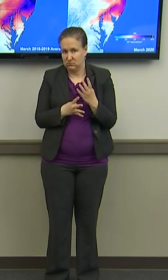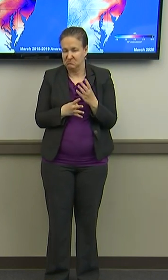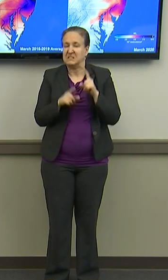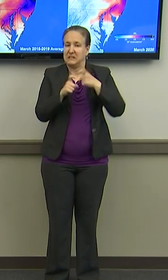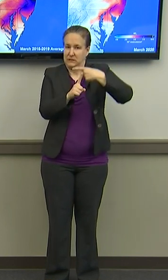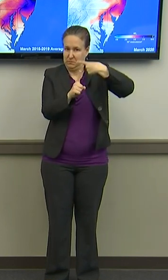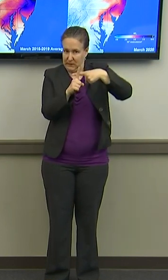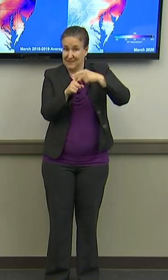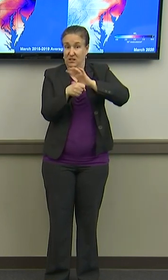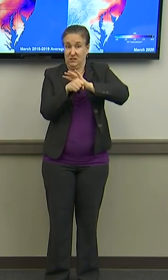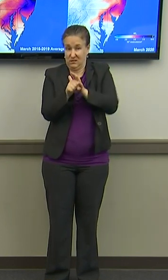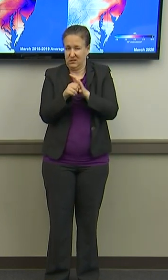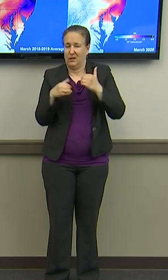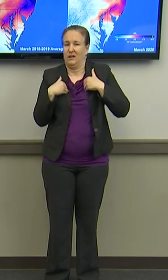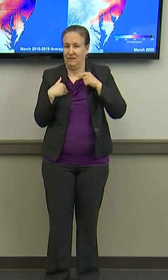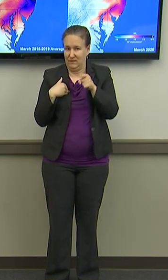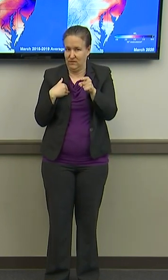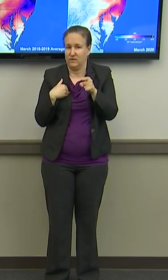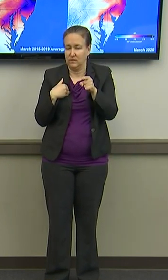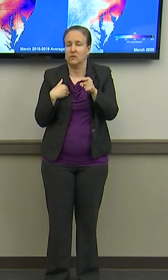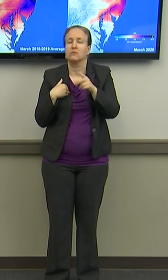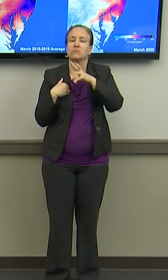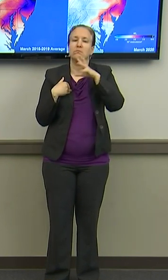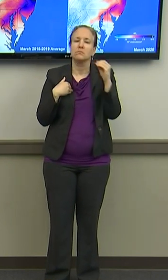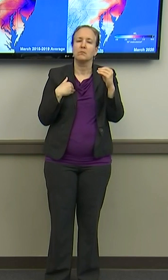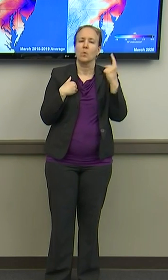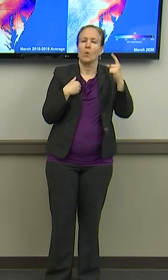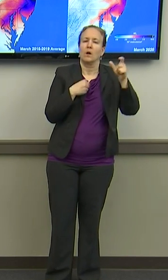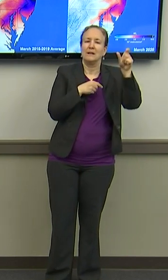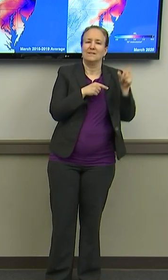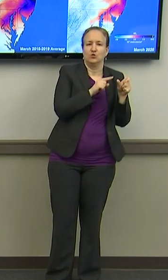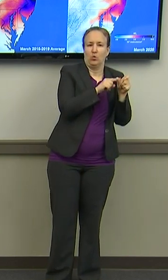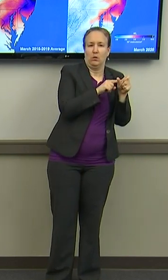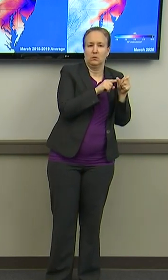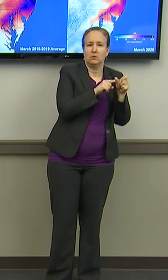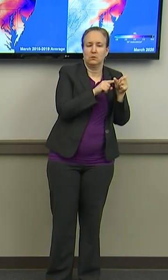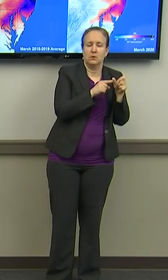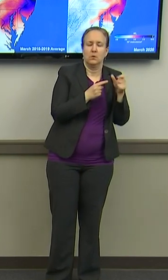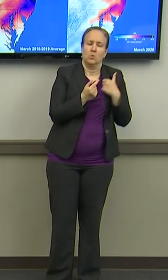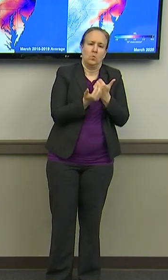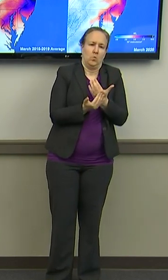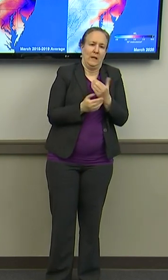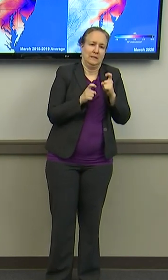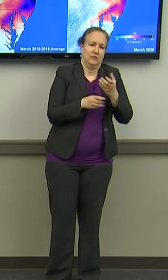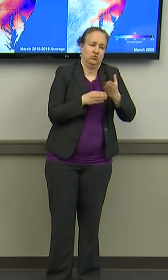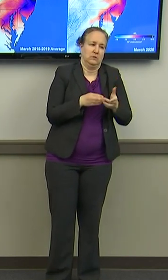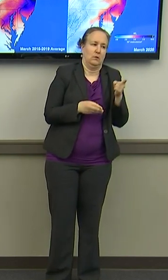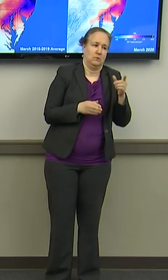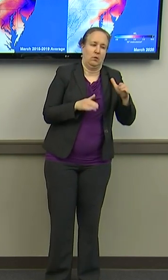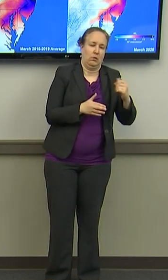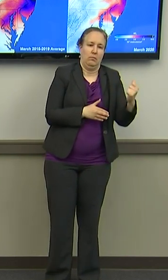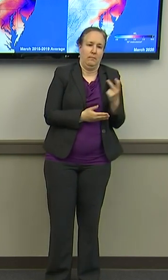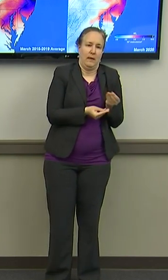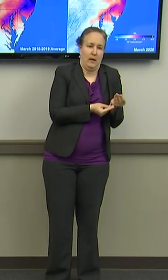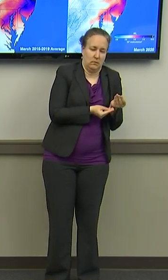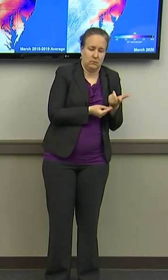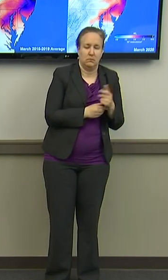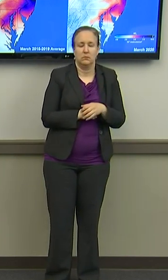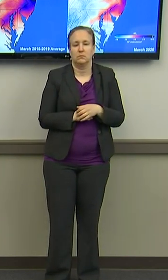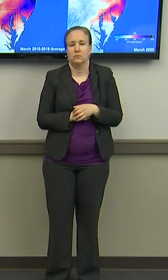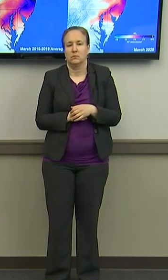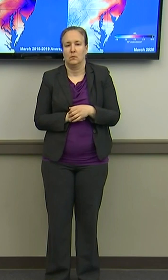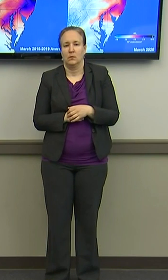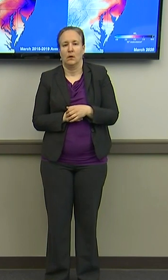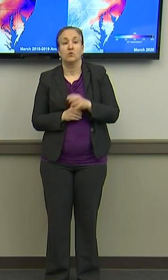tested positive for COVID-19, and we do have 1 individual from whom we're waiting a test result. 2 of the